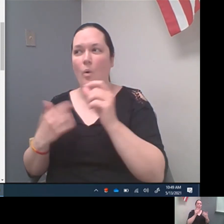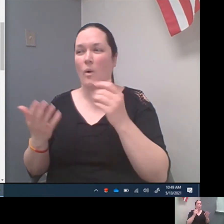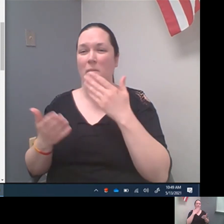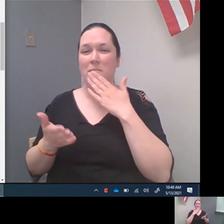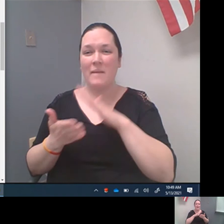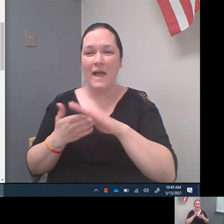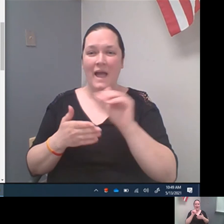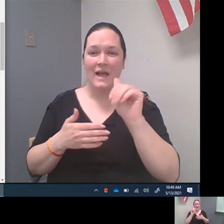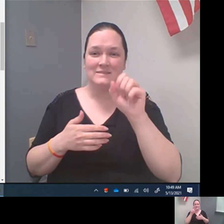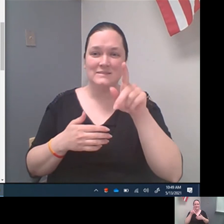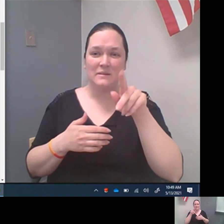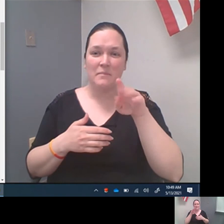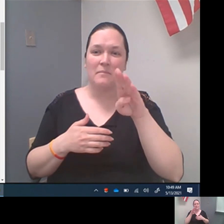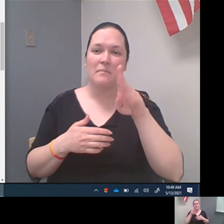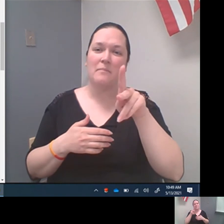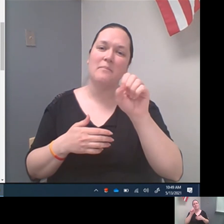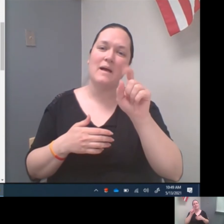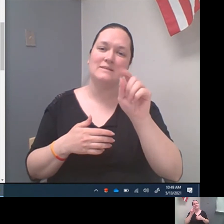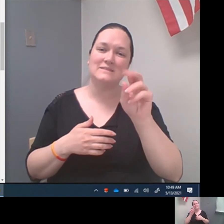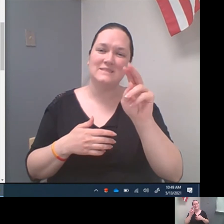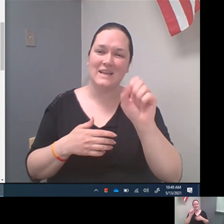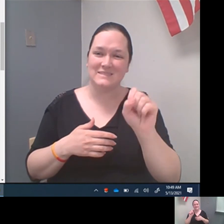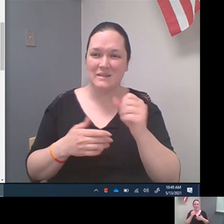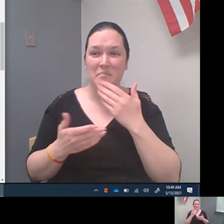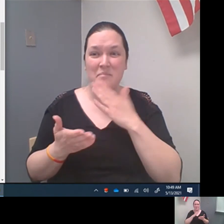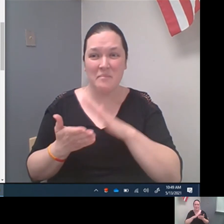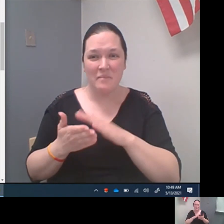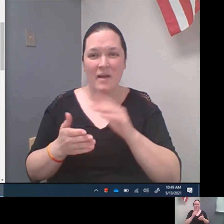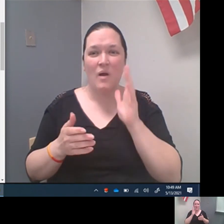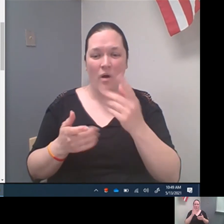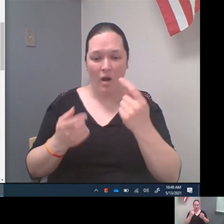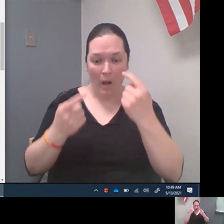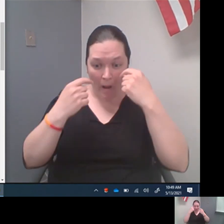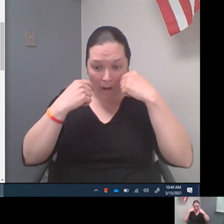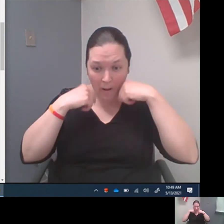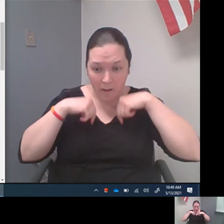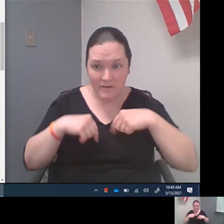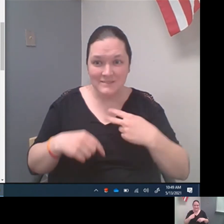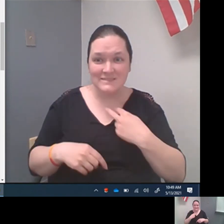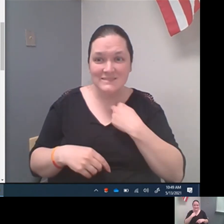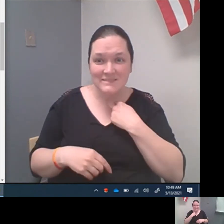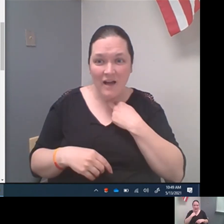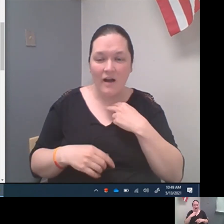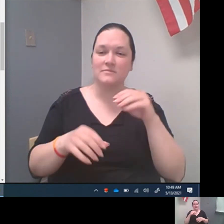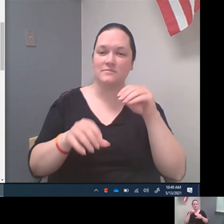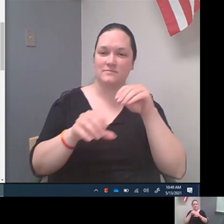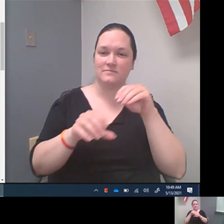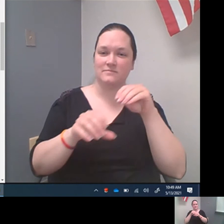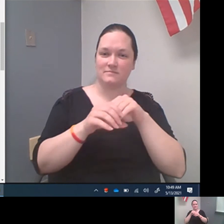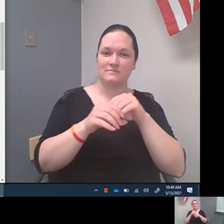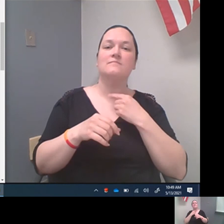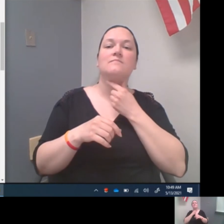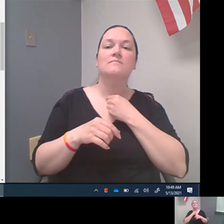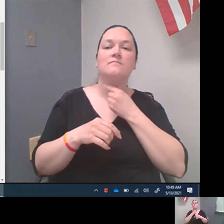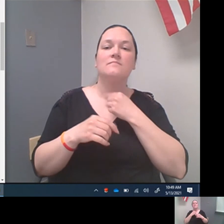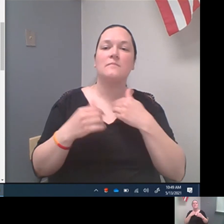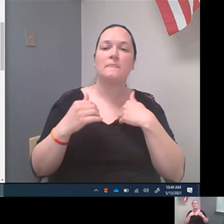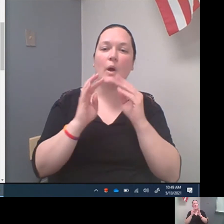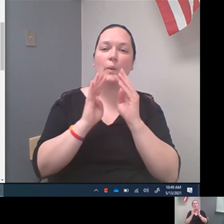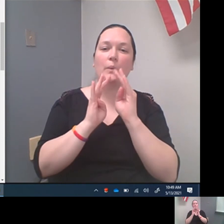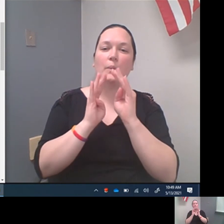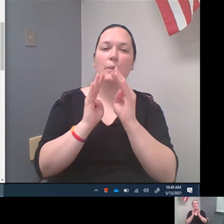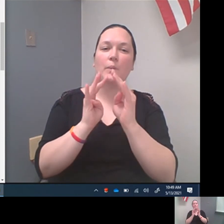goes in and gets stuck. And so the lining of the trachea, lining of our respiratory system, has these cilia on them. And so basically what happens